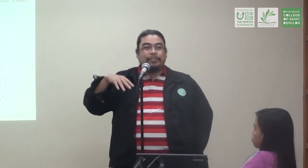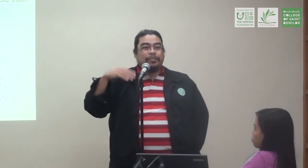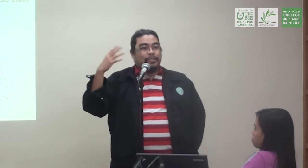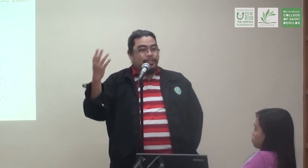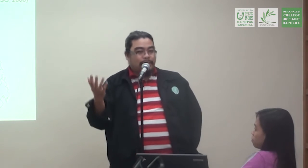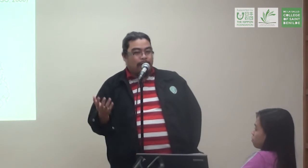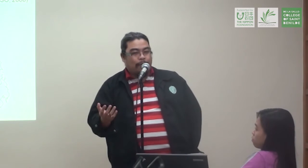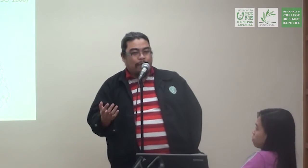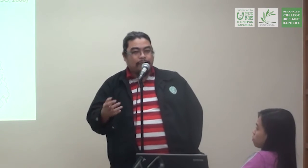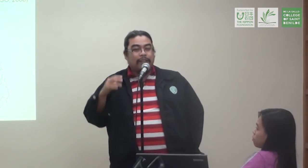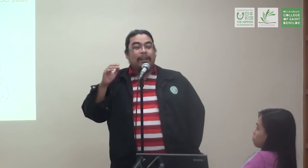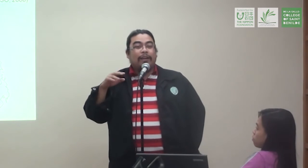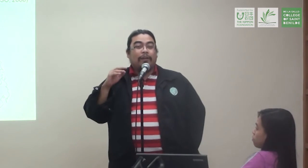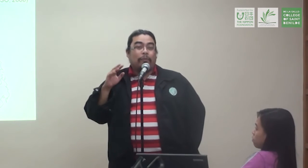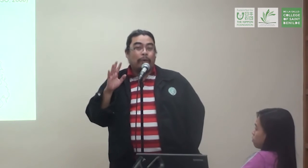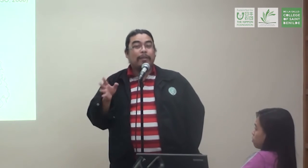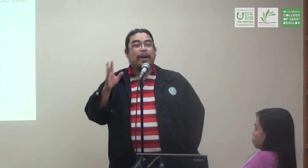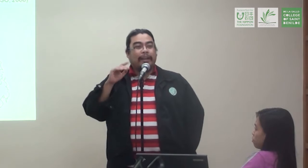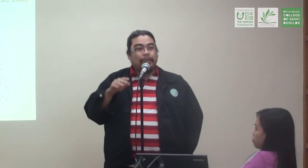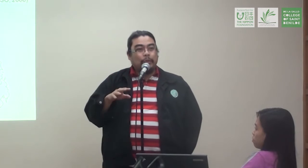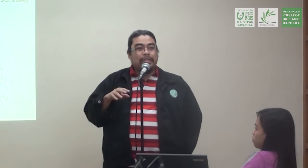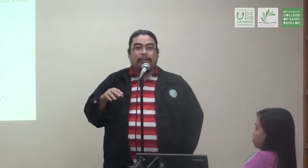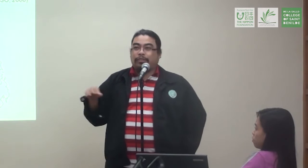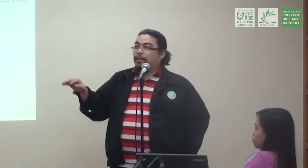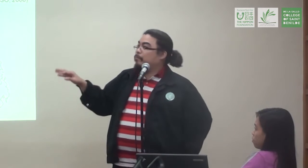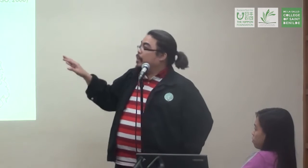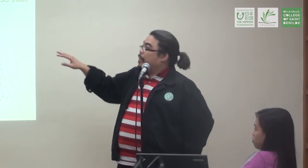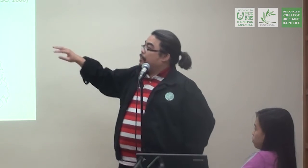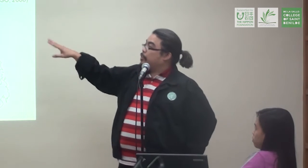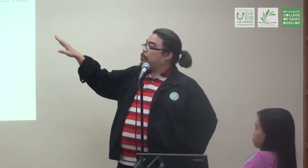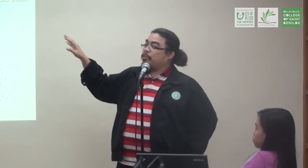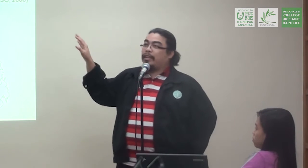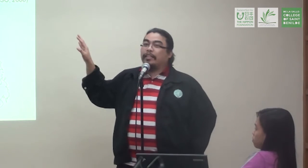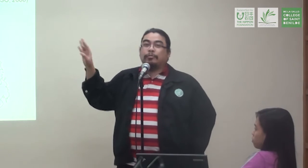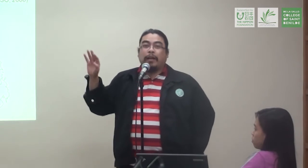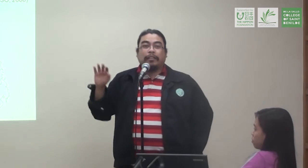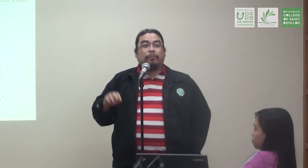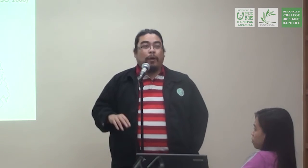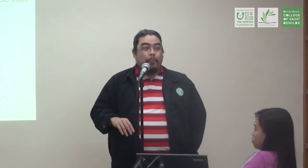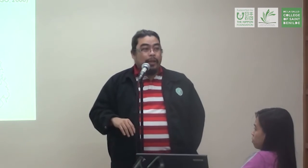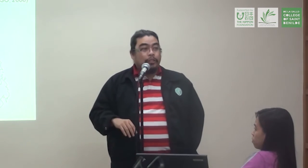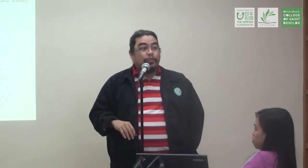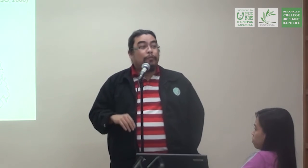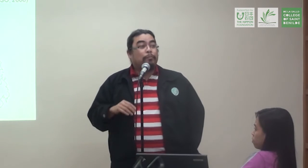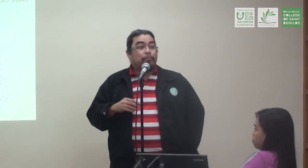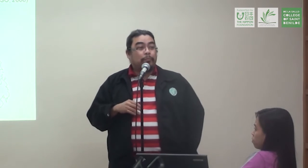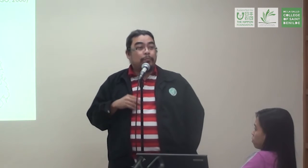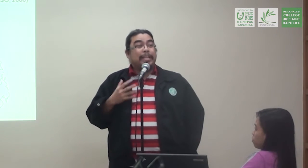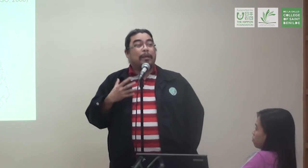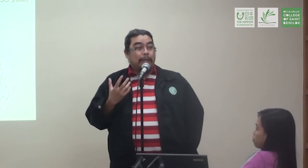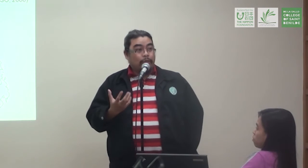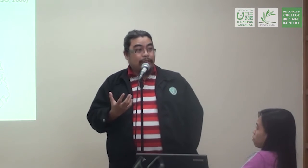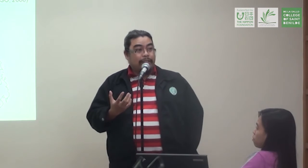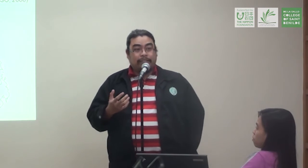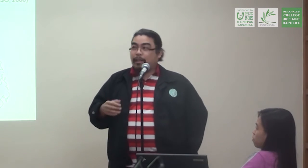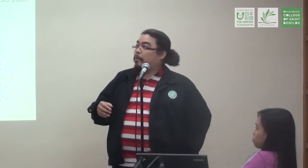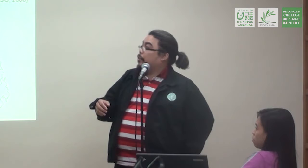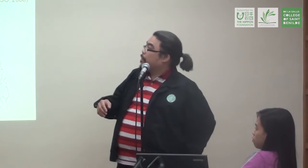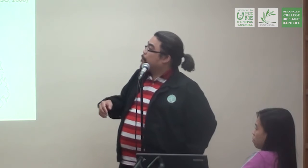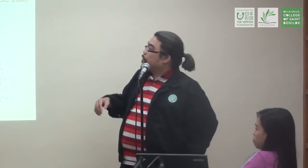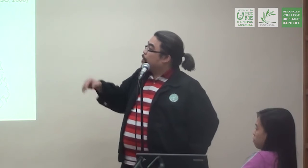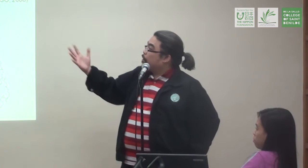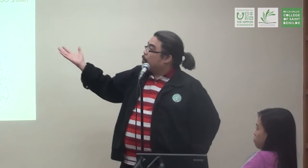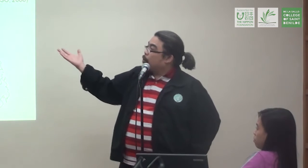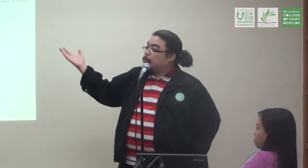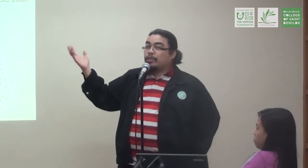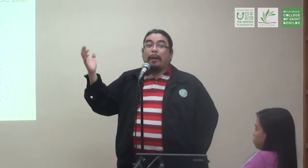to the National Statistics Office, way back in 2000, this was the expected population of EWDs,